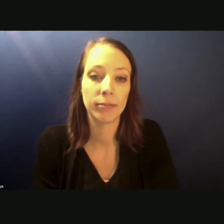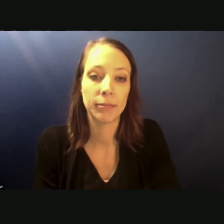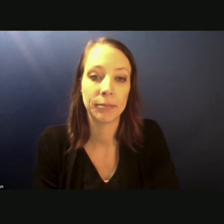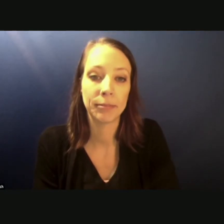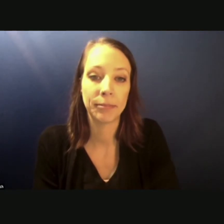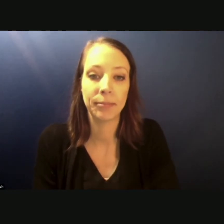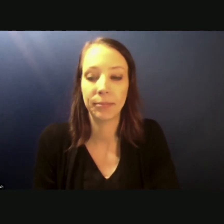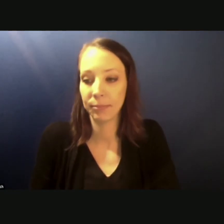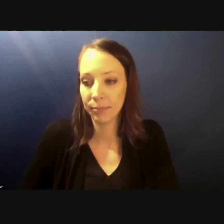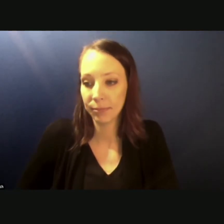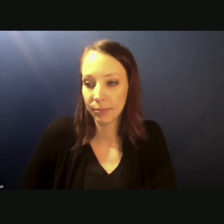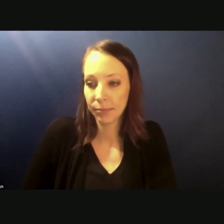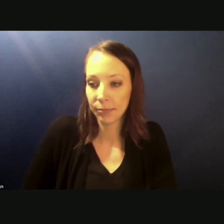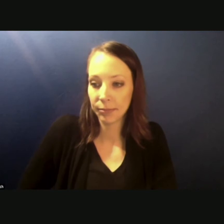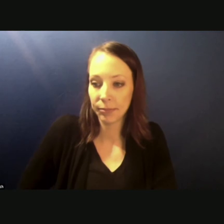Let's see.